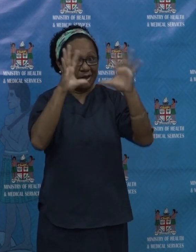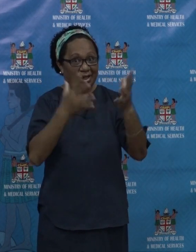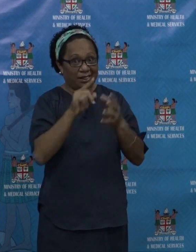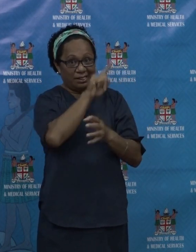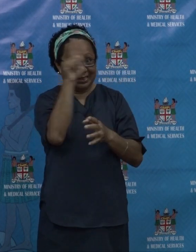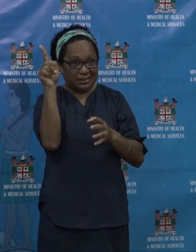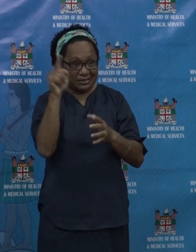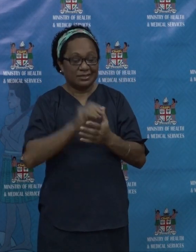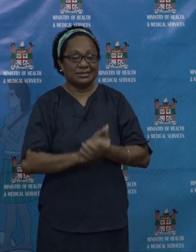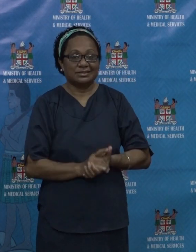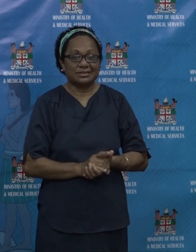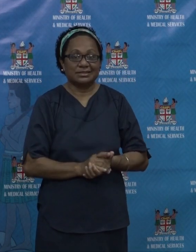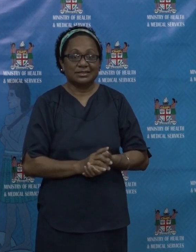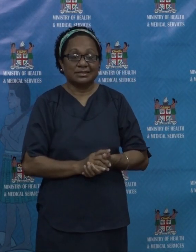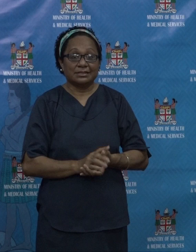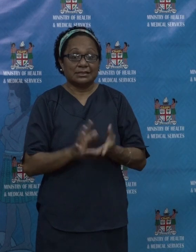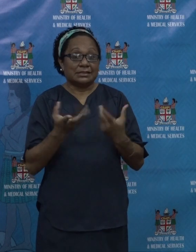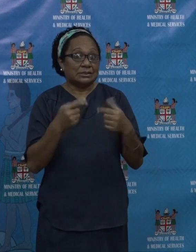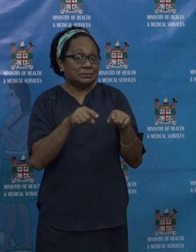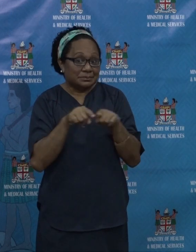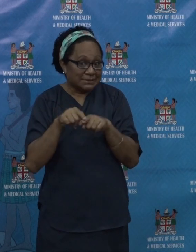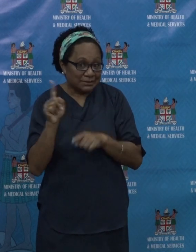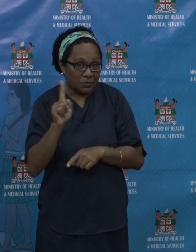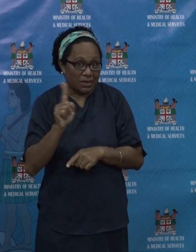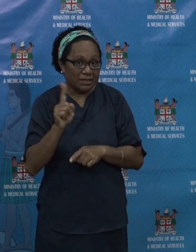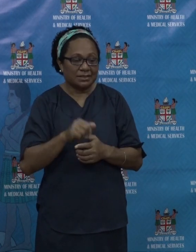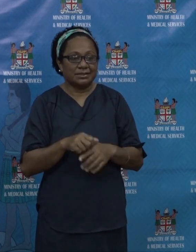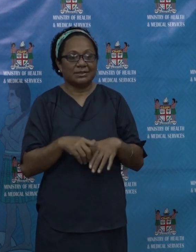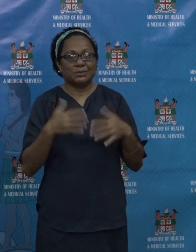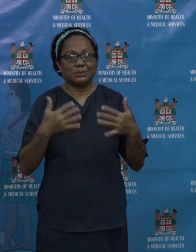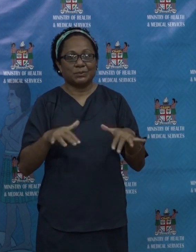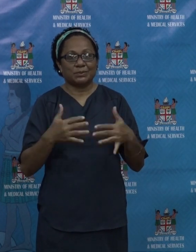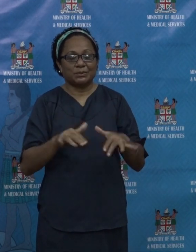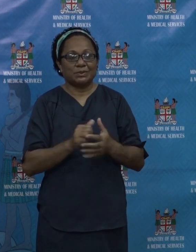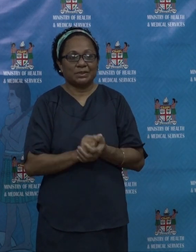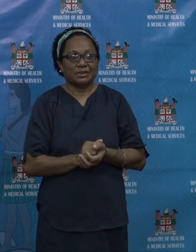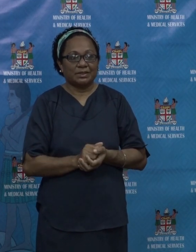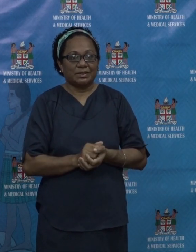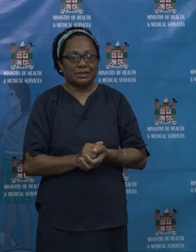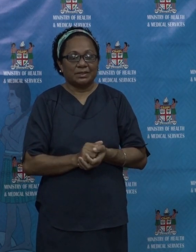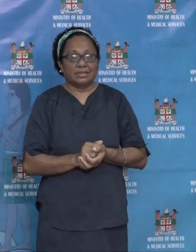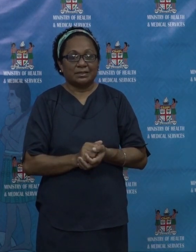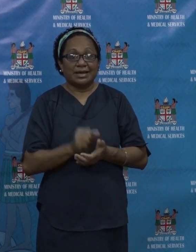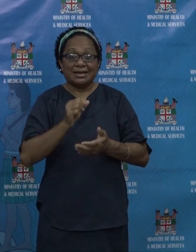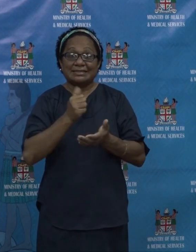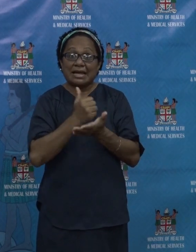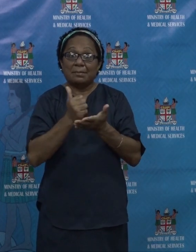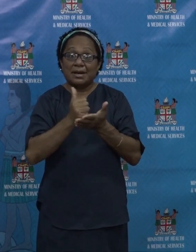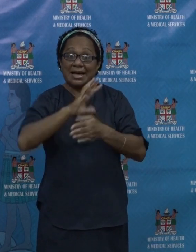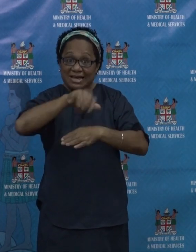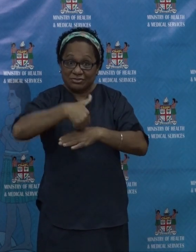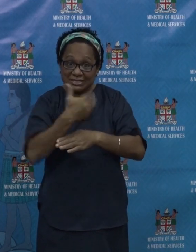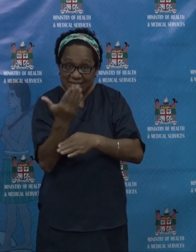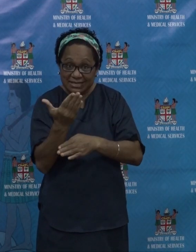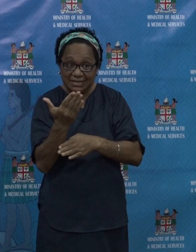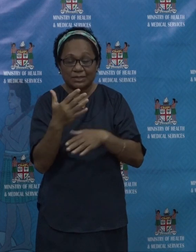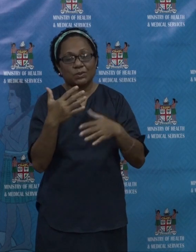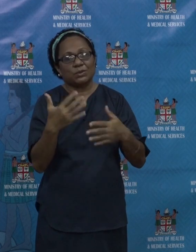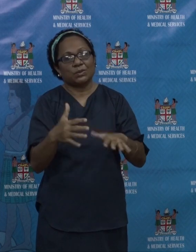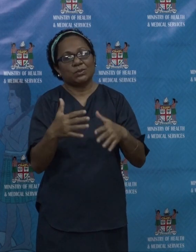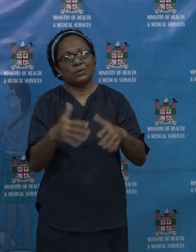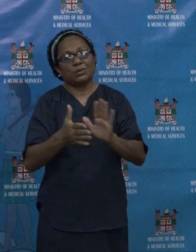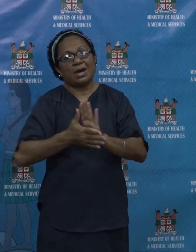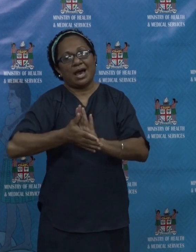That means we are among the highest daily cases reported for our